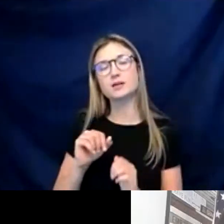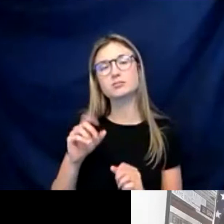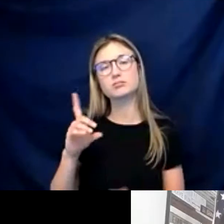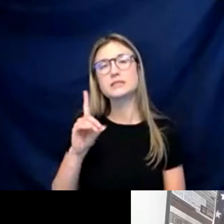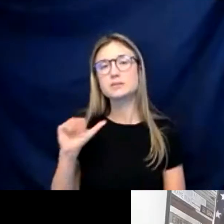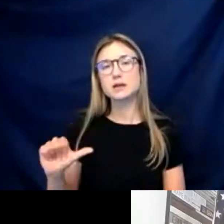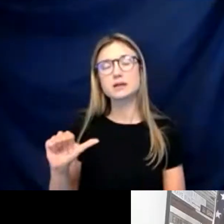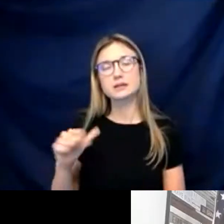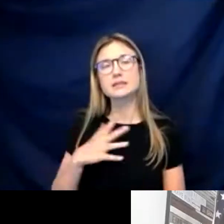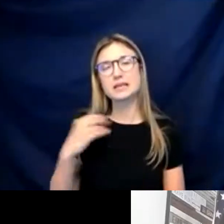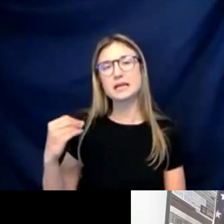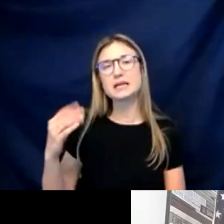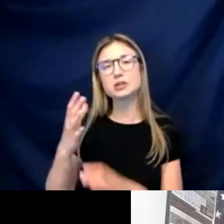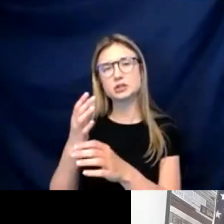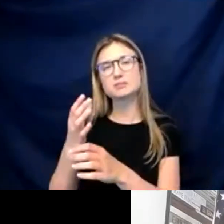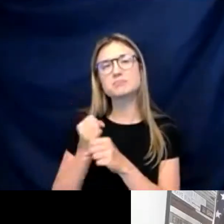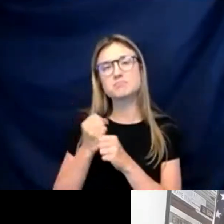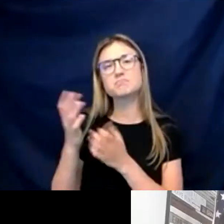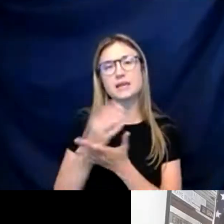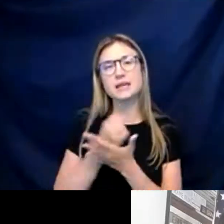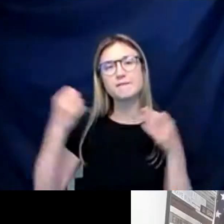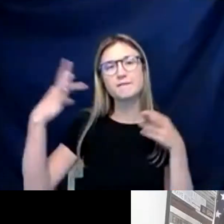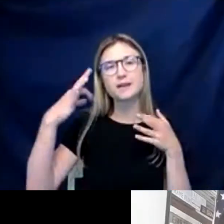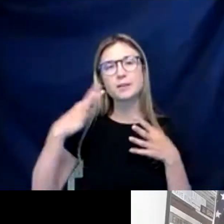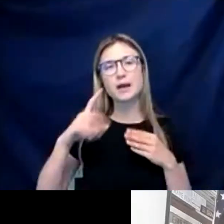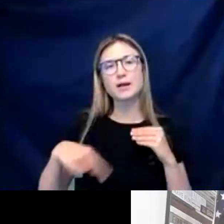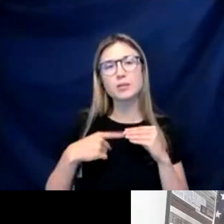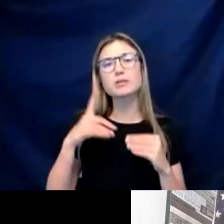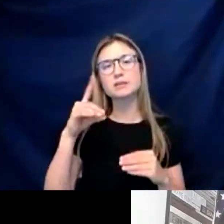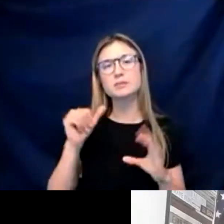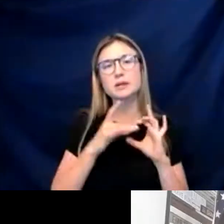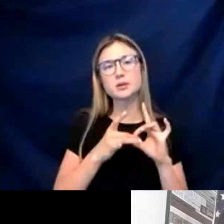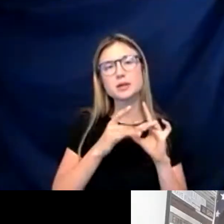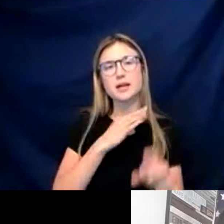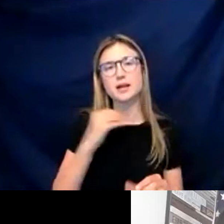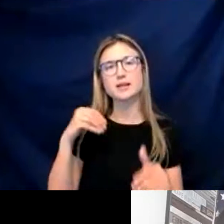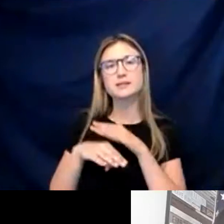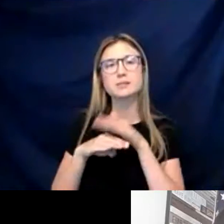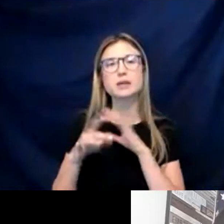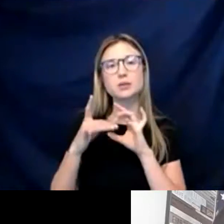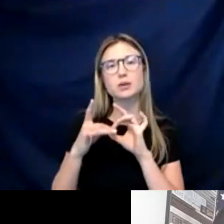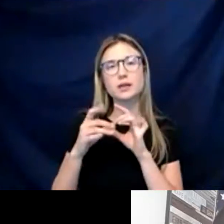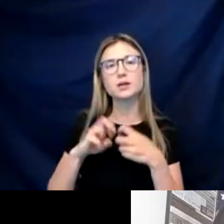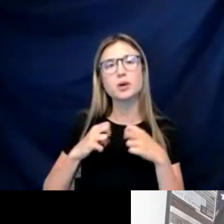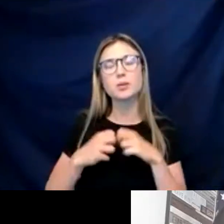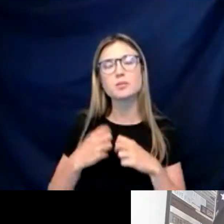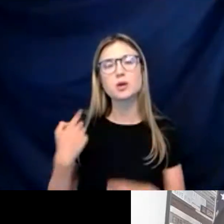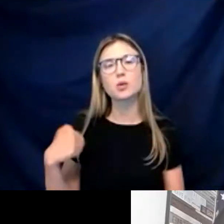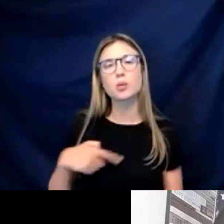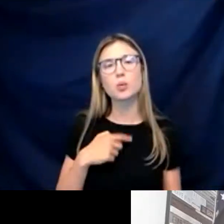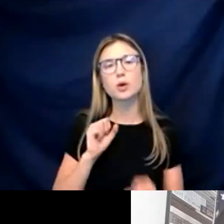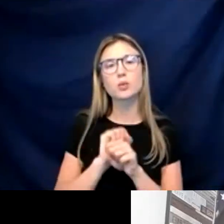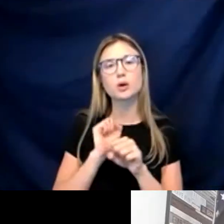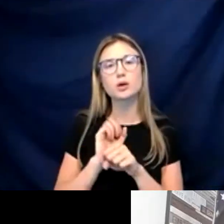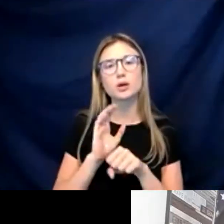some feedback on different disability related and accessibility related issues. So we're working on that,